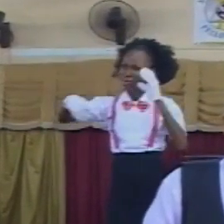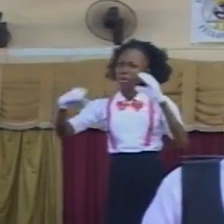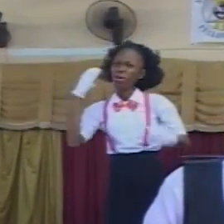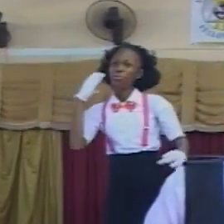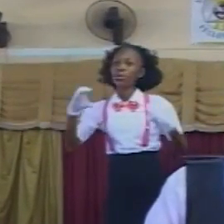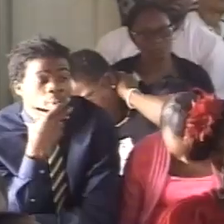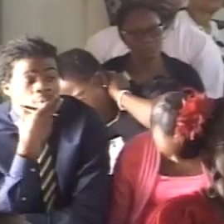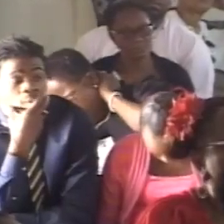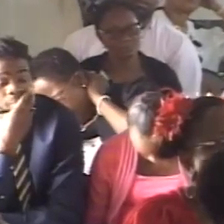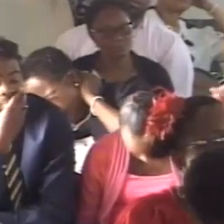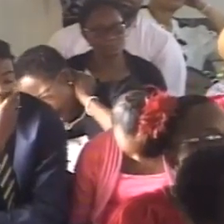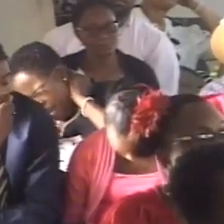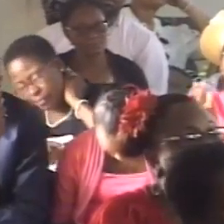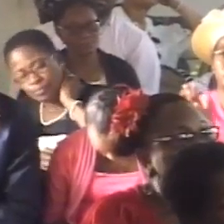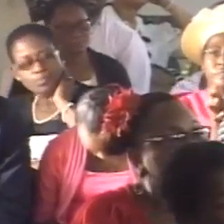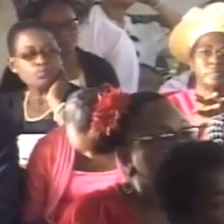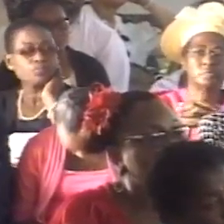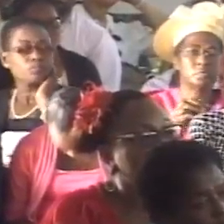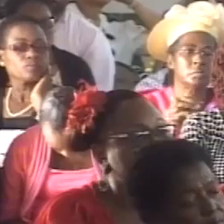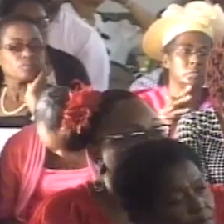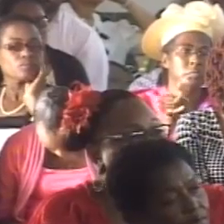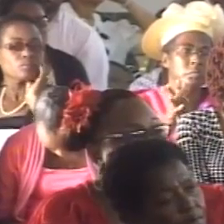you have with God.